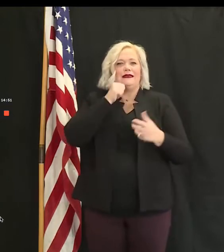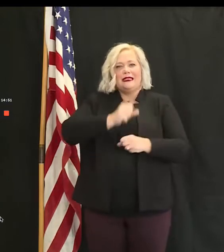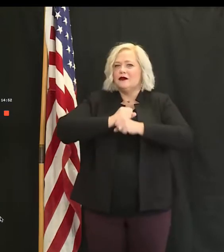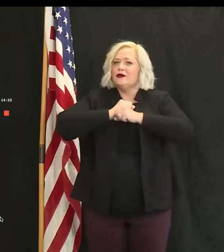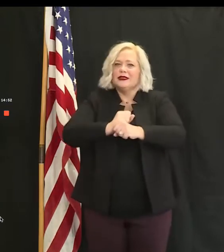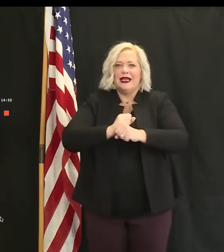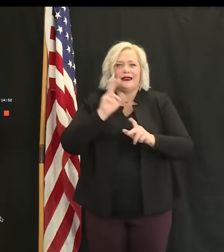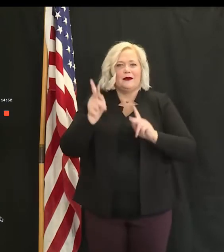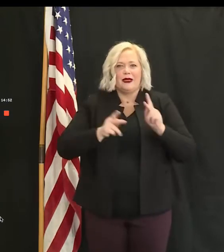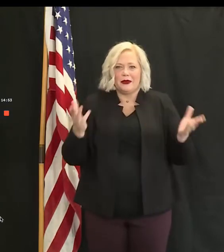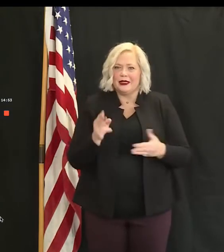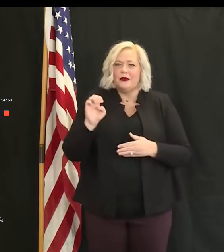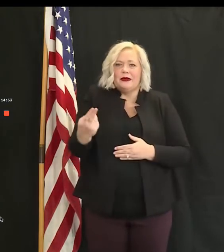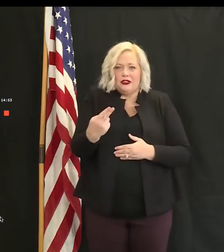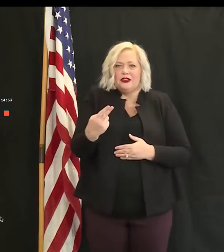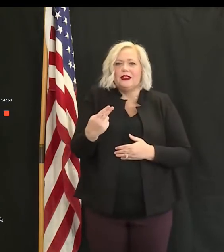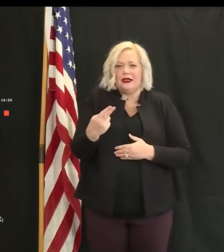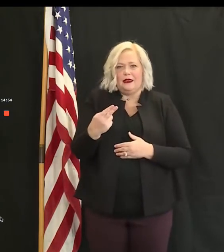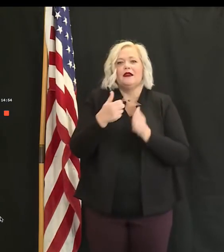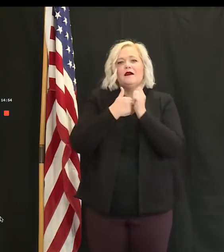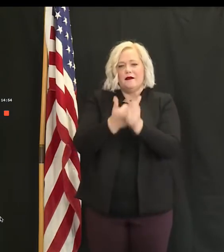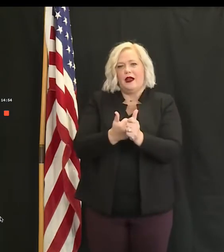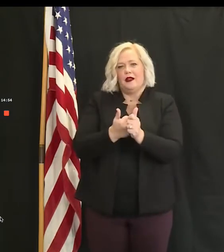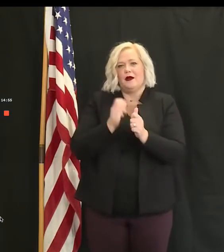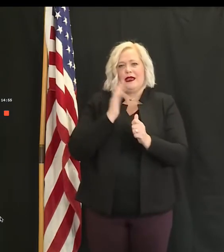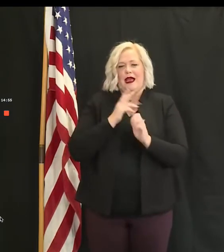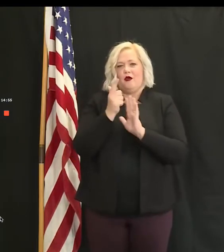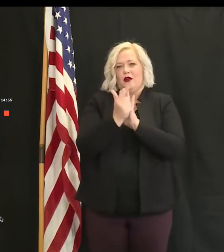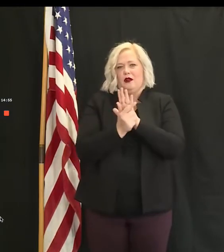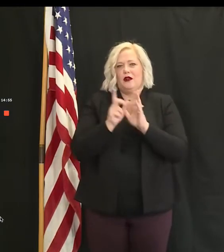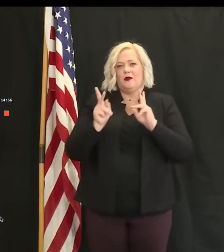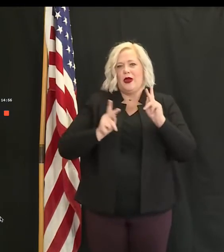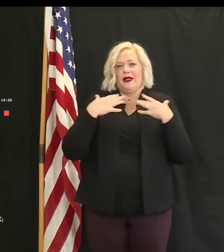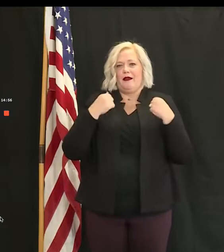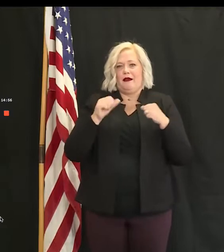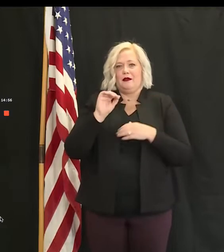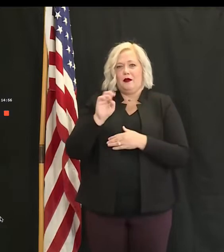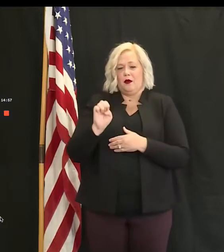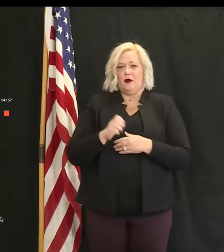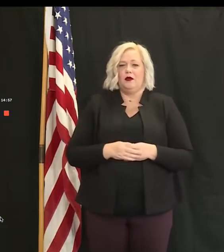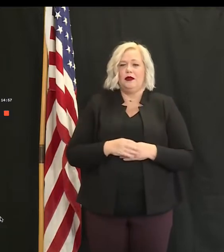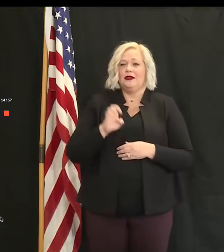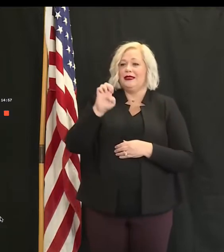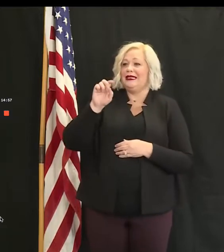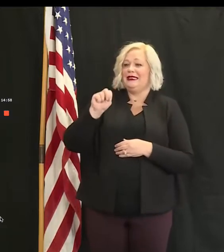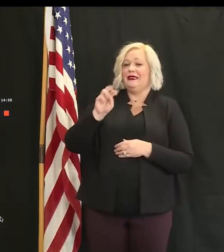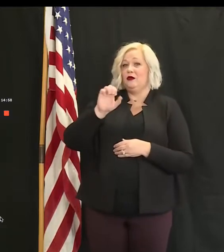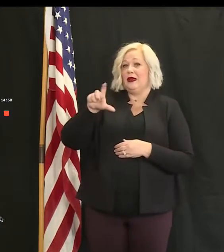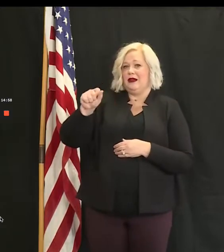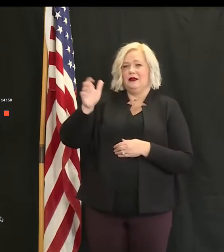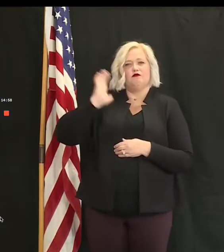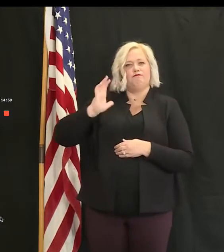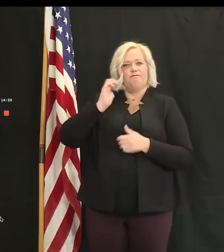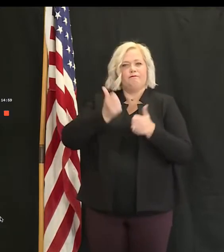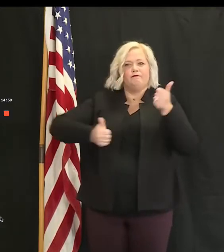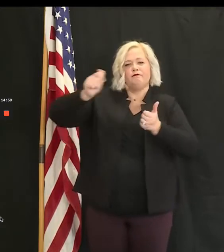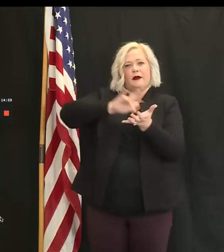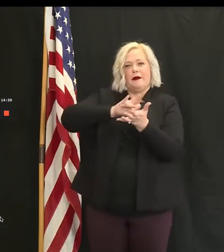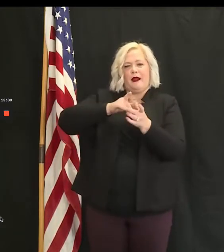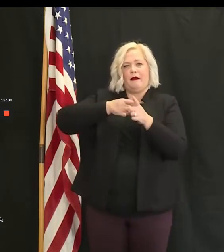citizens of Michigan in accordance with the public health code. Eden Wells, former chief medical